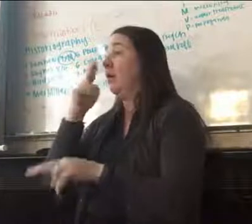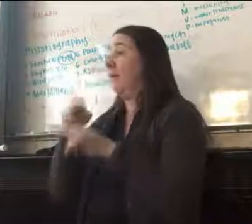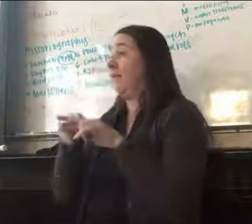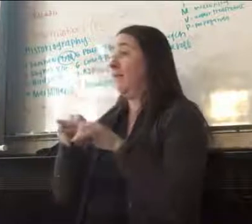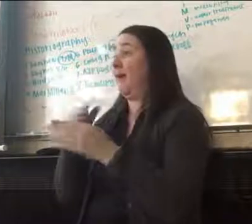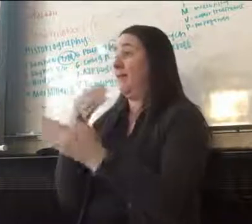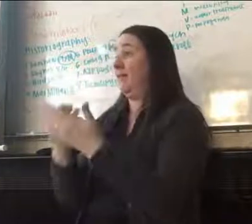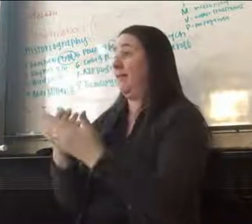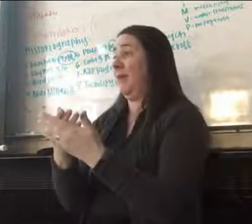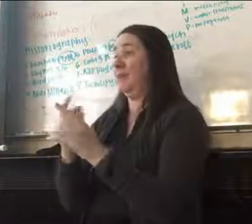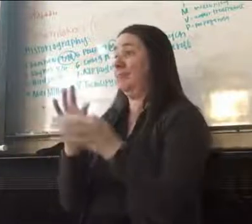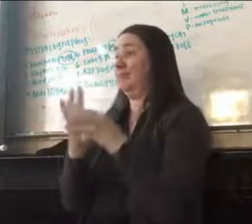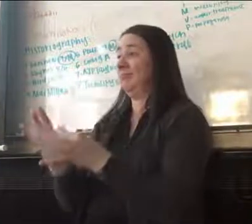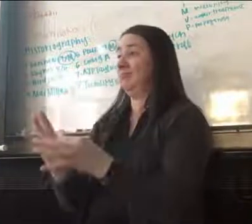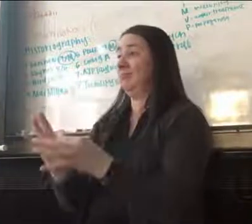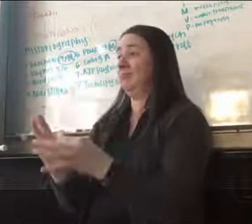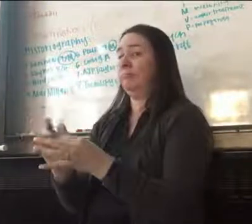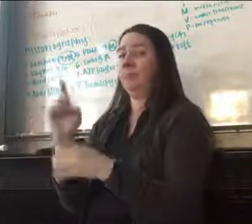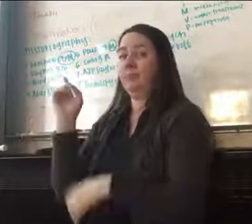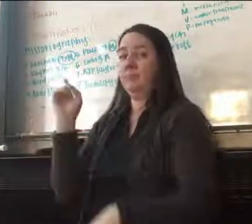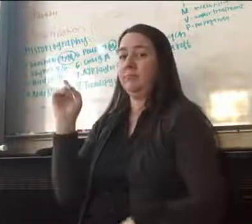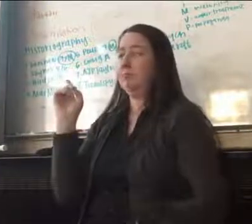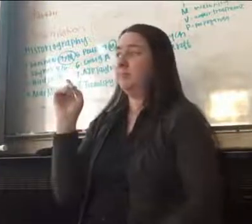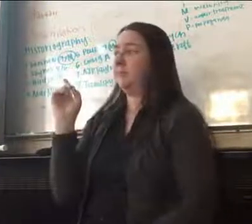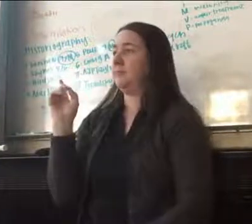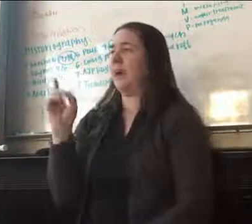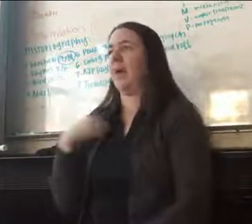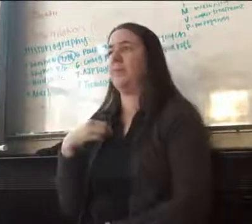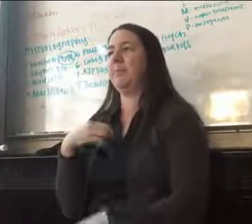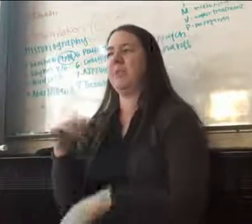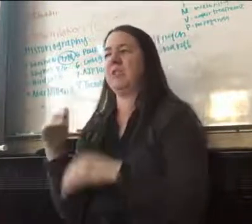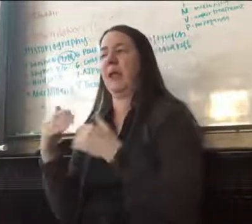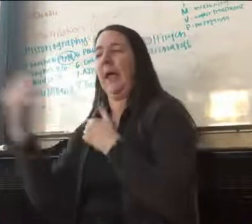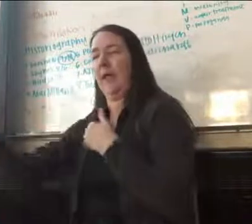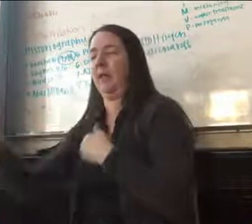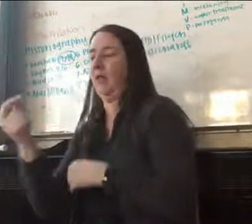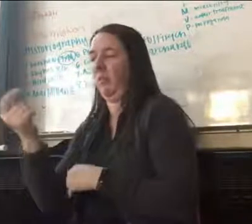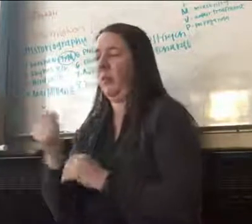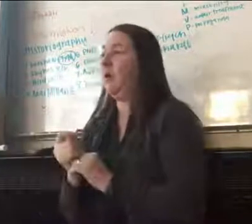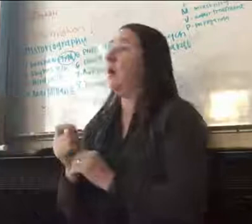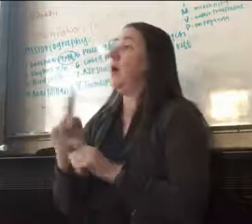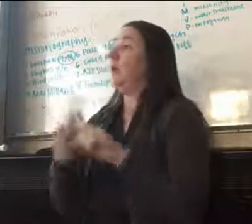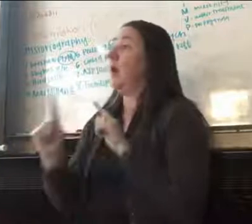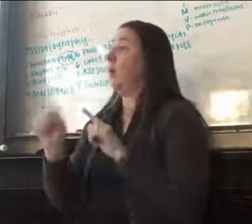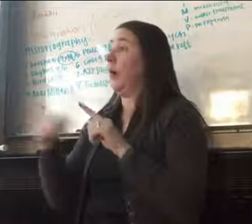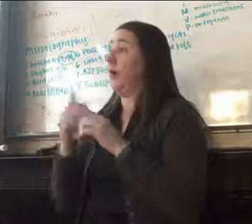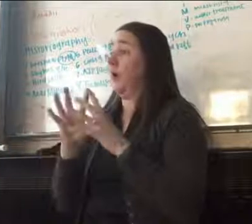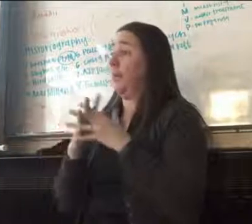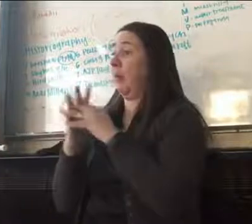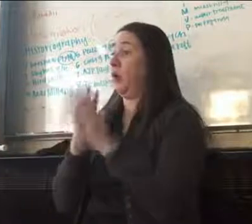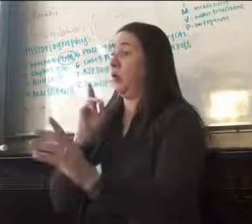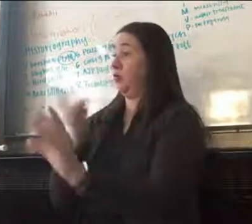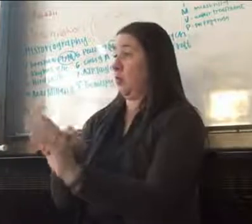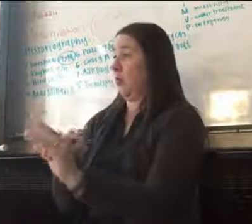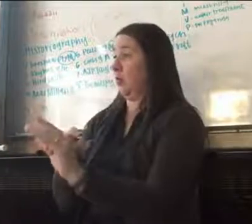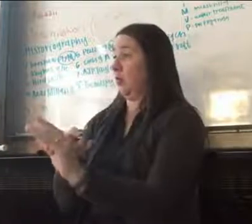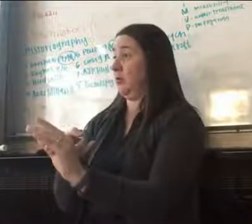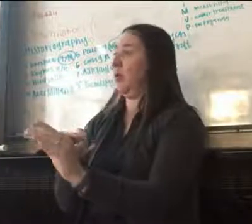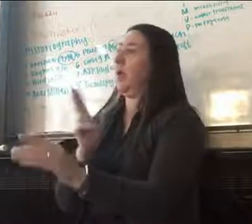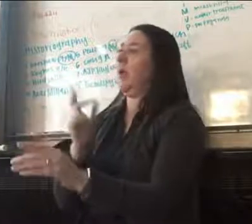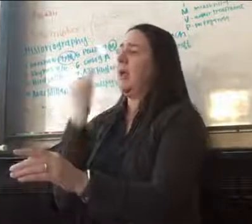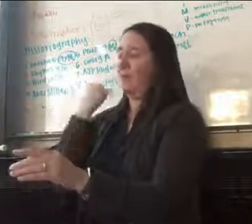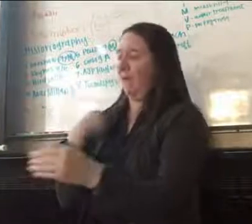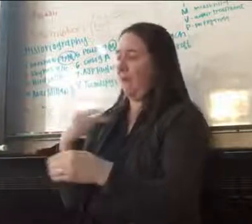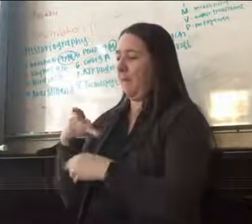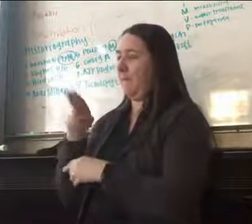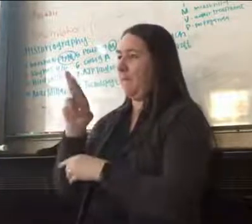this is that in America, and this is kind of skipping ahead a little bit, once America gets into the war, they actually discover that if you took prunes and you mashed